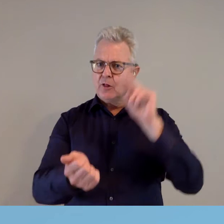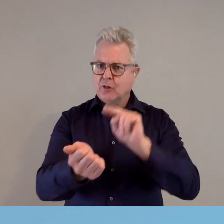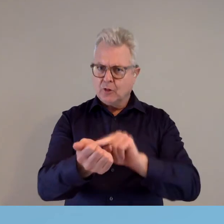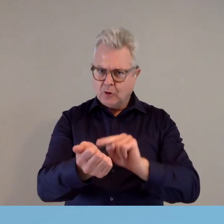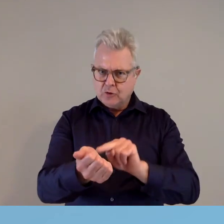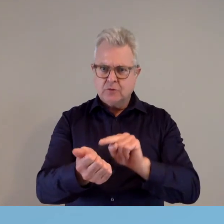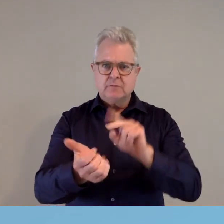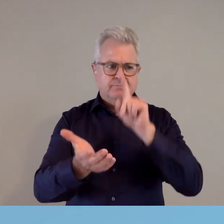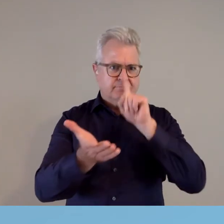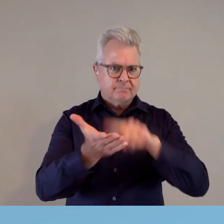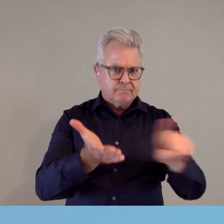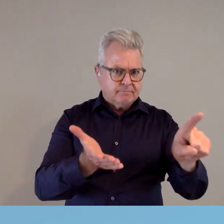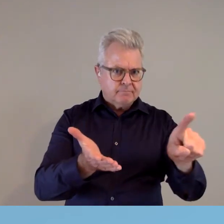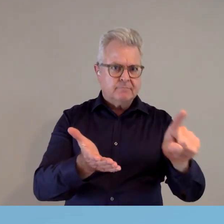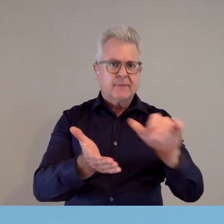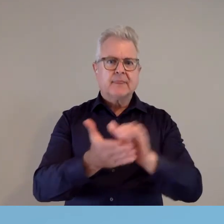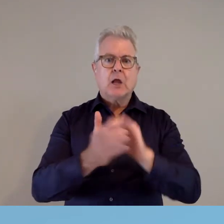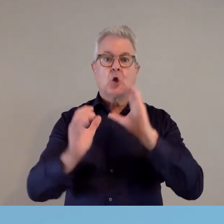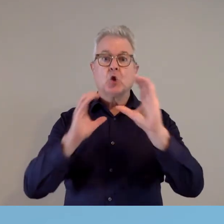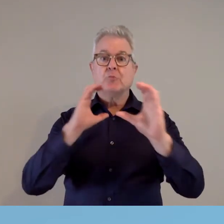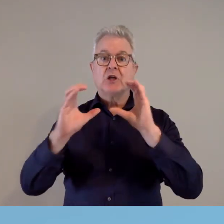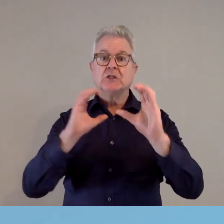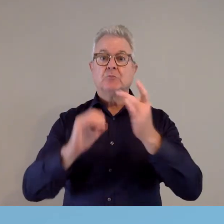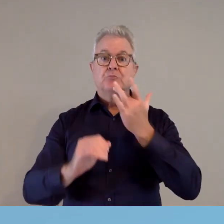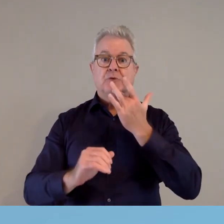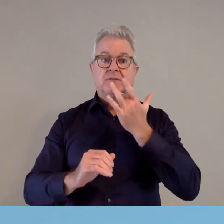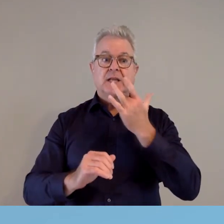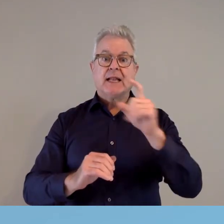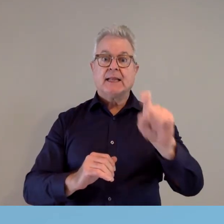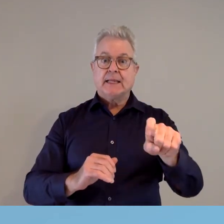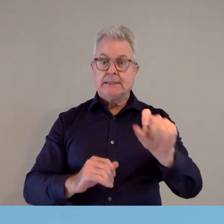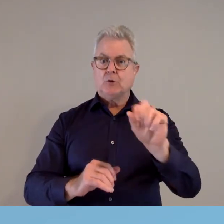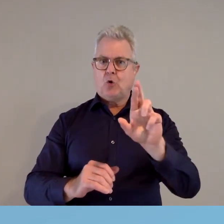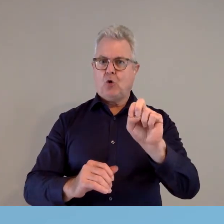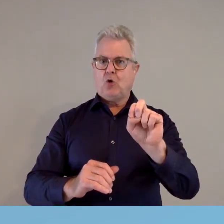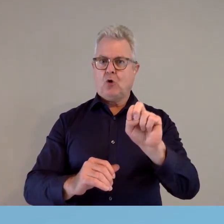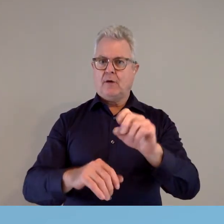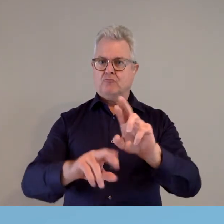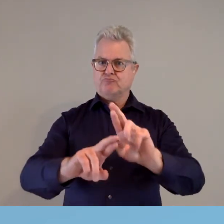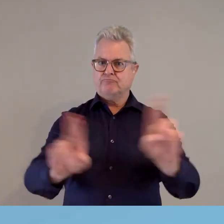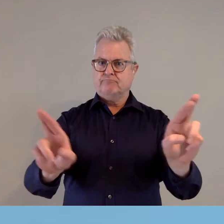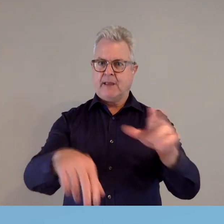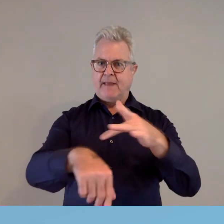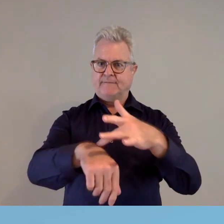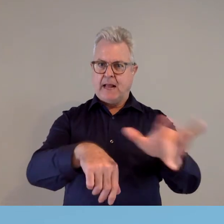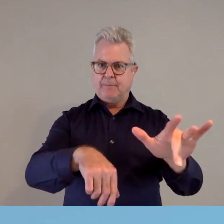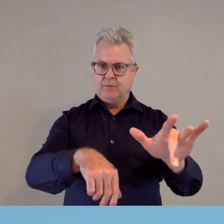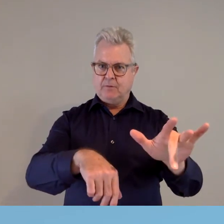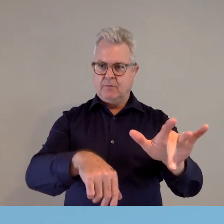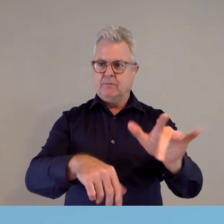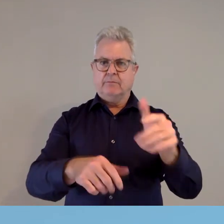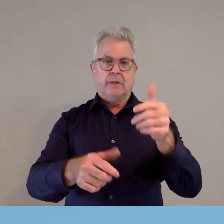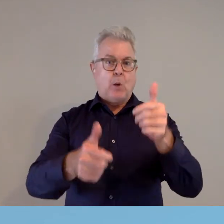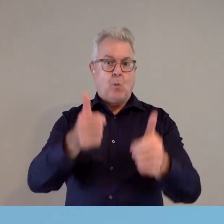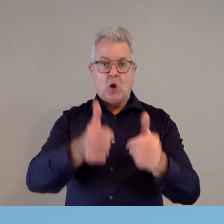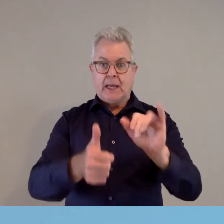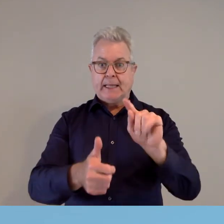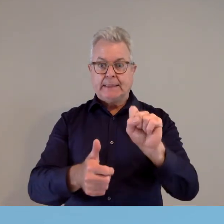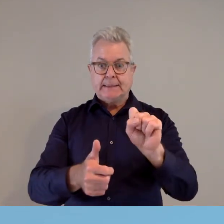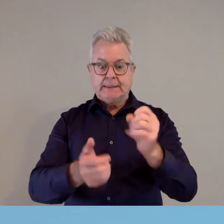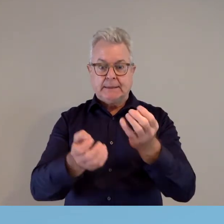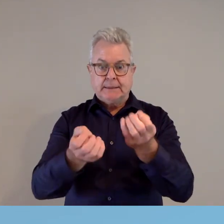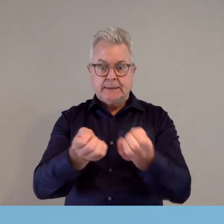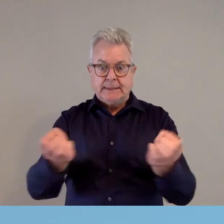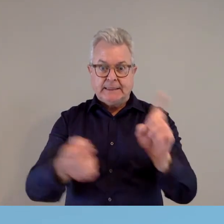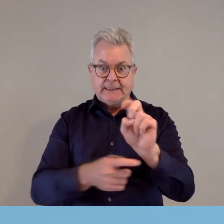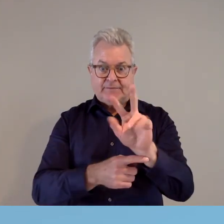nurse check to make sure that the communication preferences and needs are ready and available. Whether